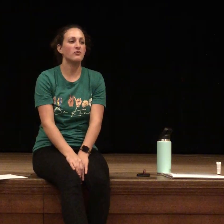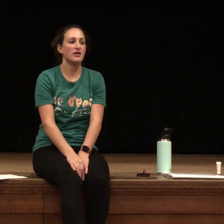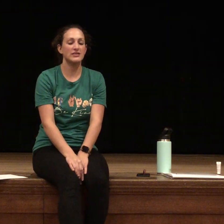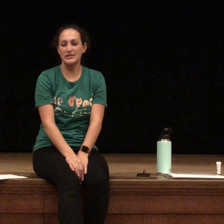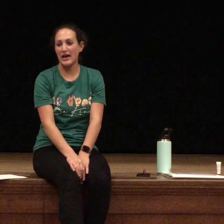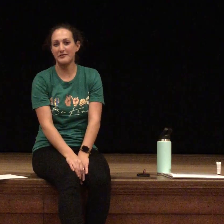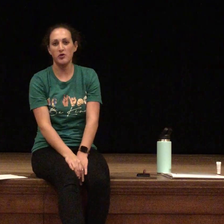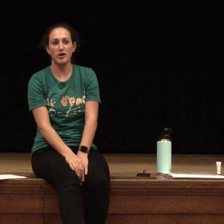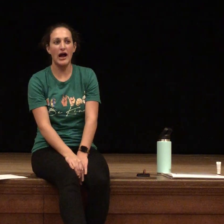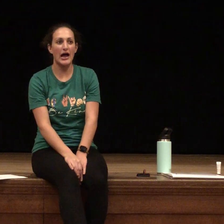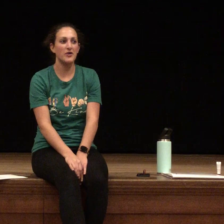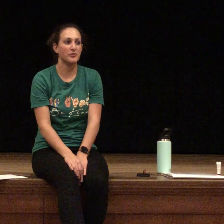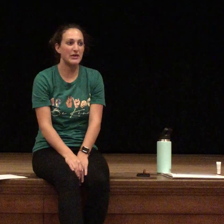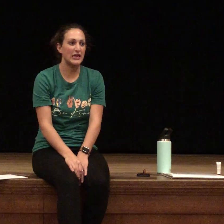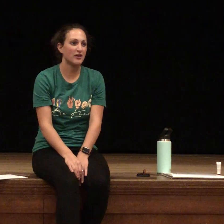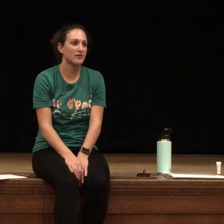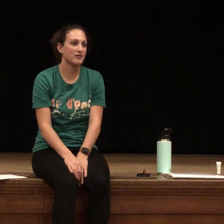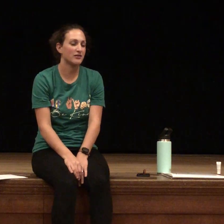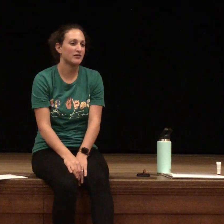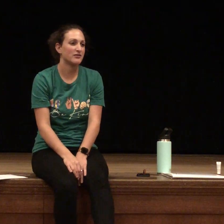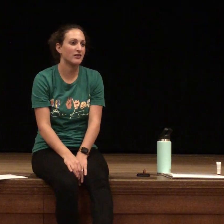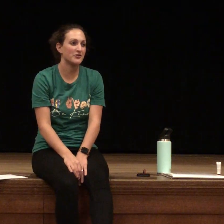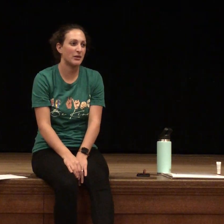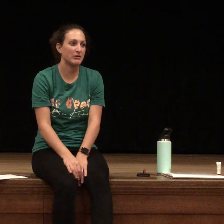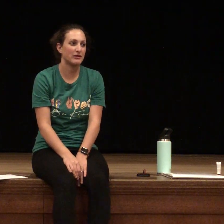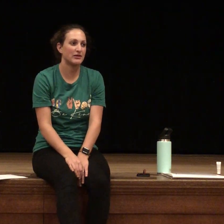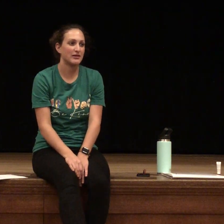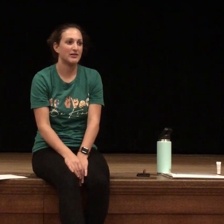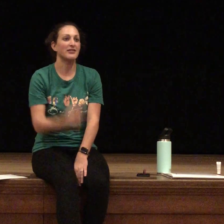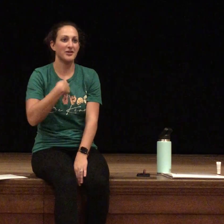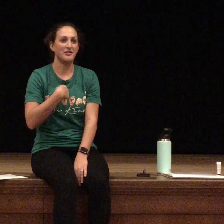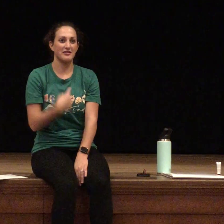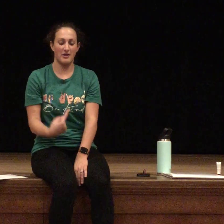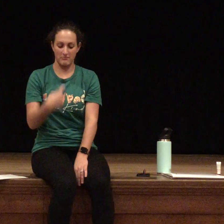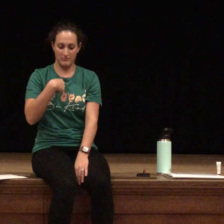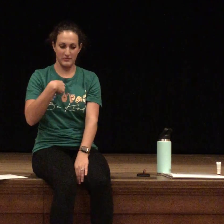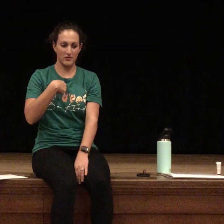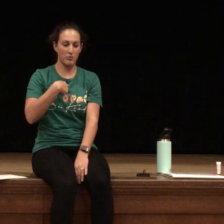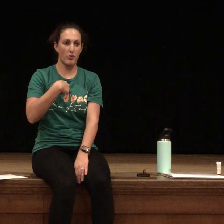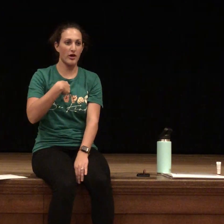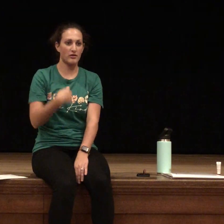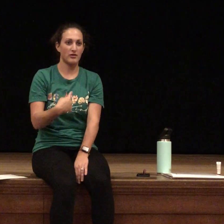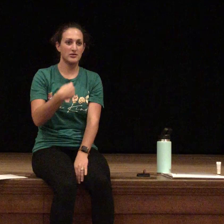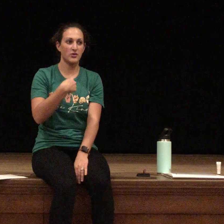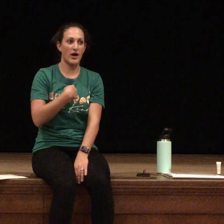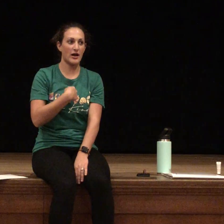What's the sign for I or me? You guys remember? Good. Yep. So point. So I